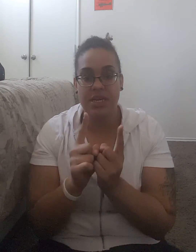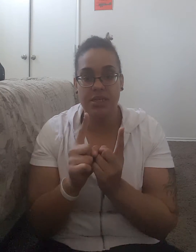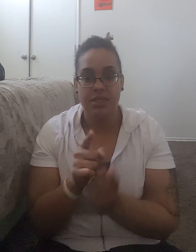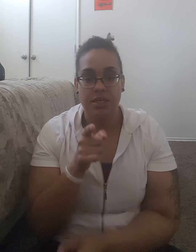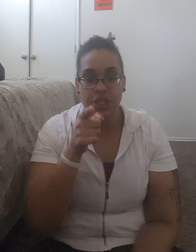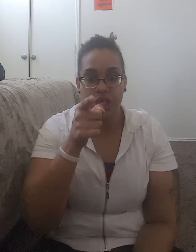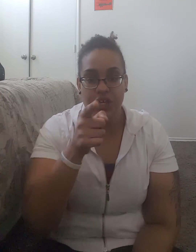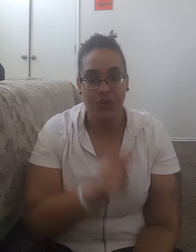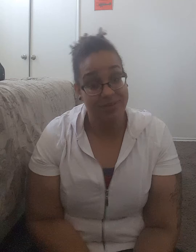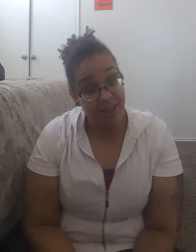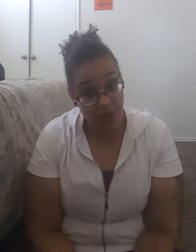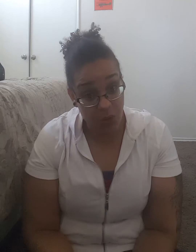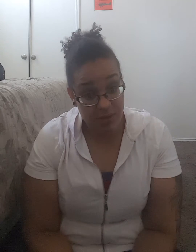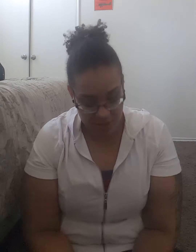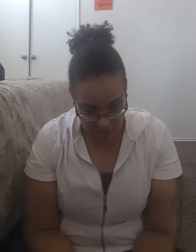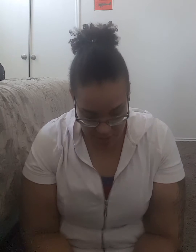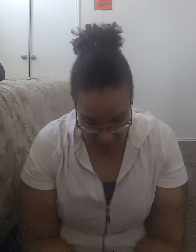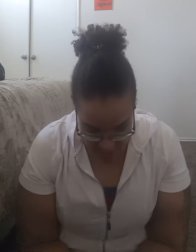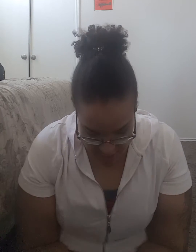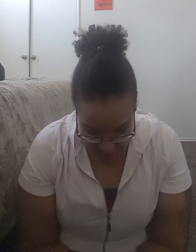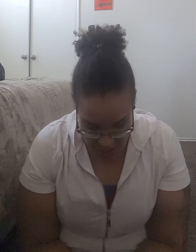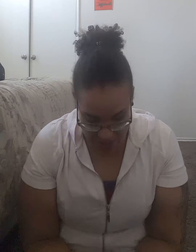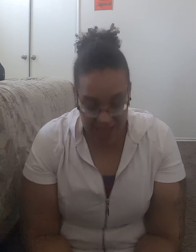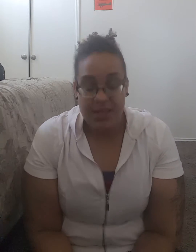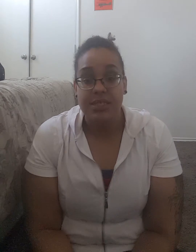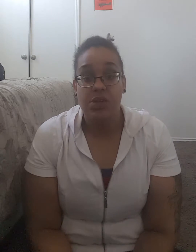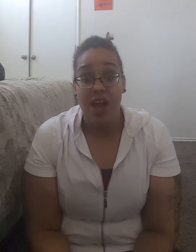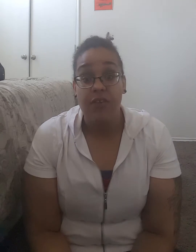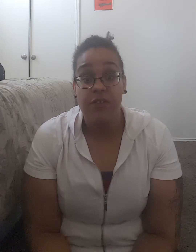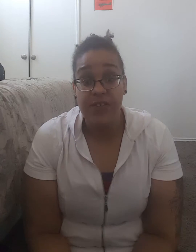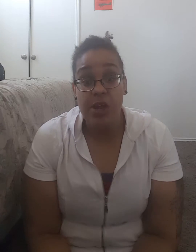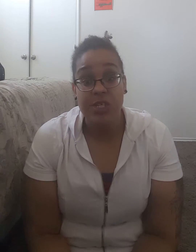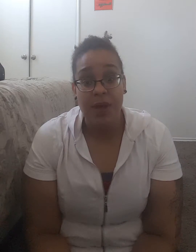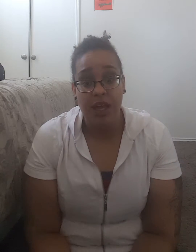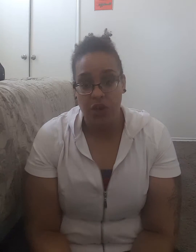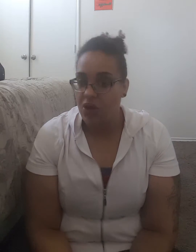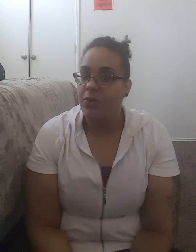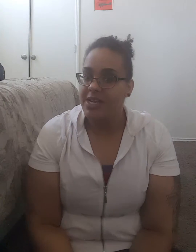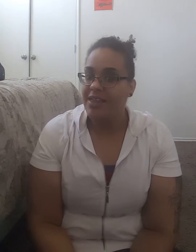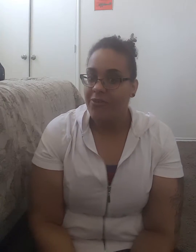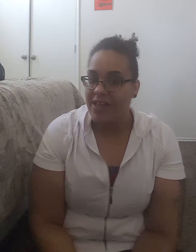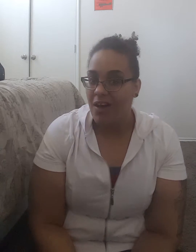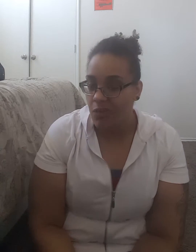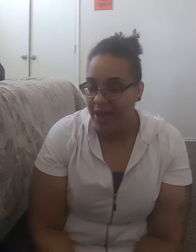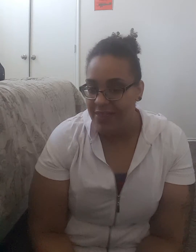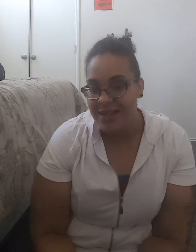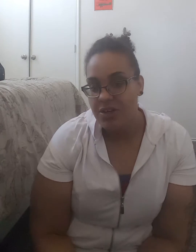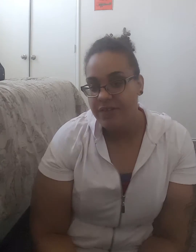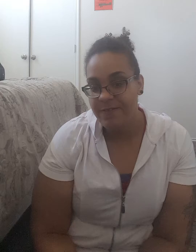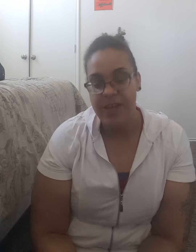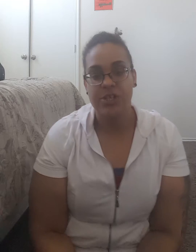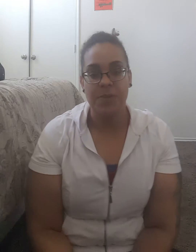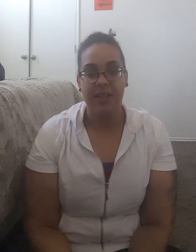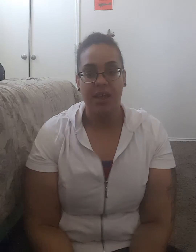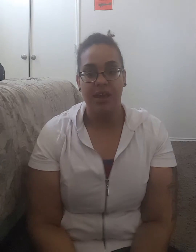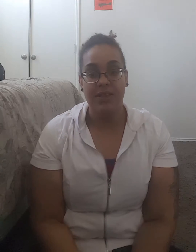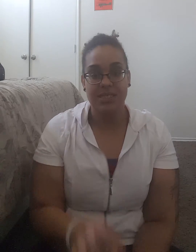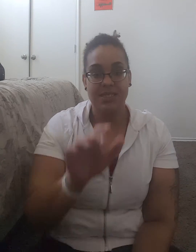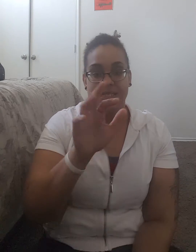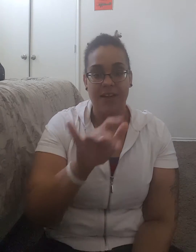meet you. Cool? Okay, so now finger spelling. You know what we did with the alphabet? That's called finger spelling. And this is a sign for